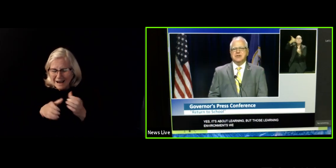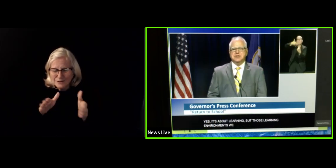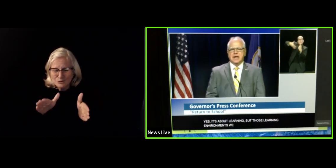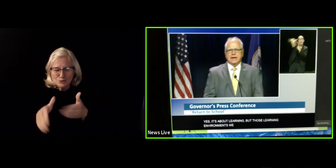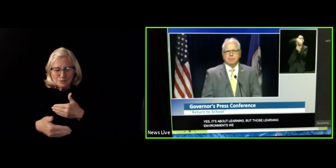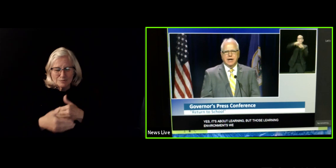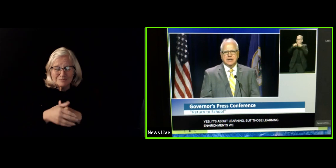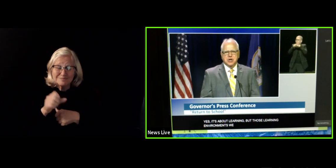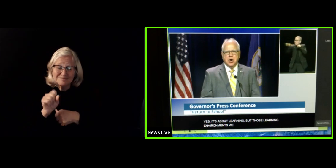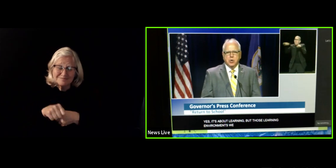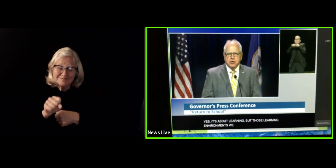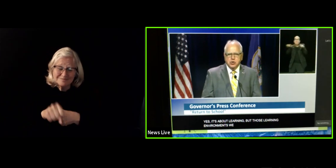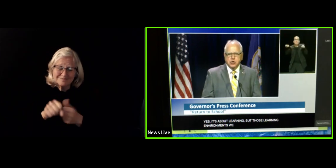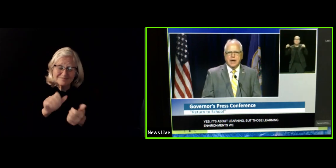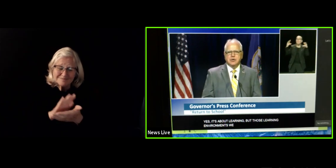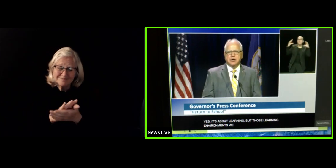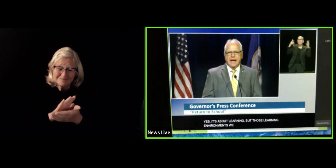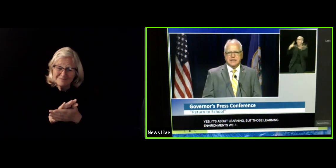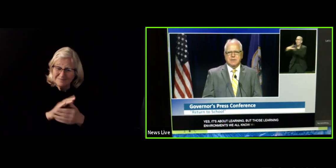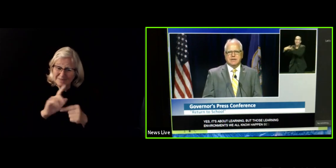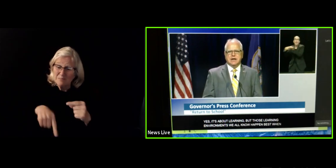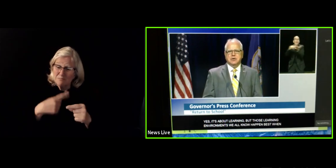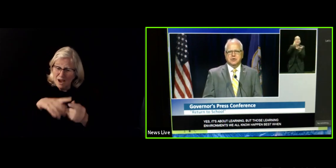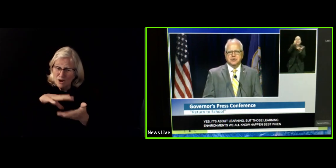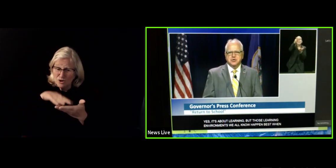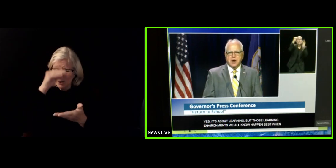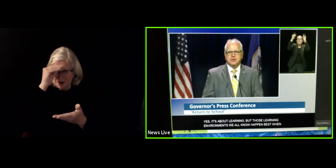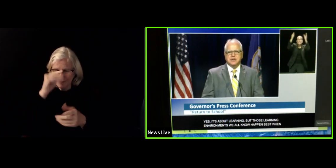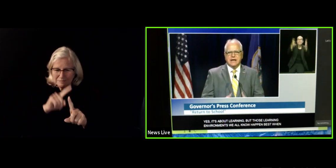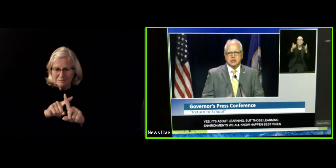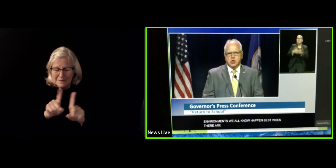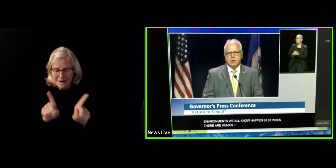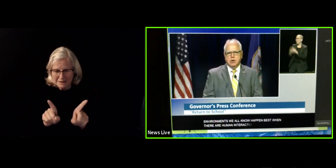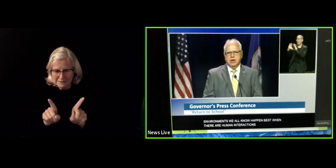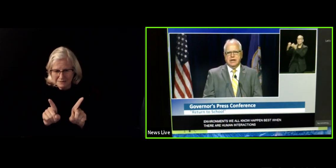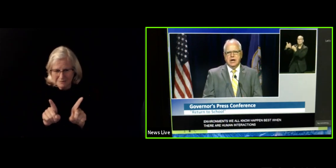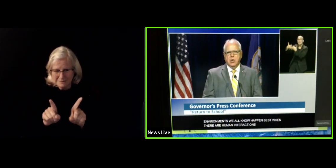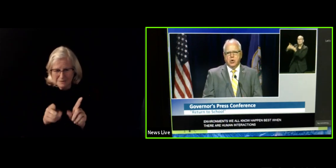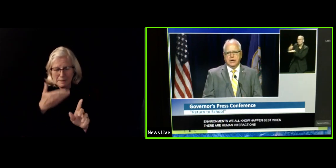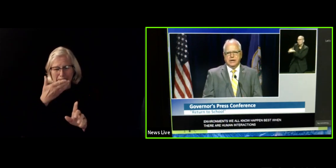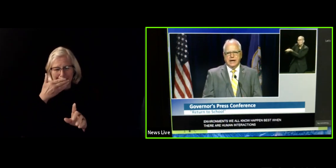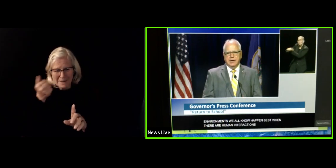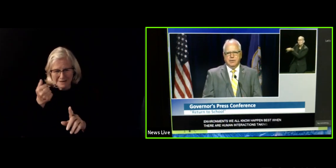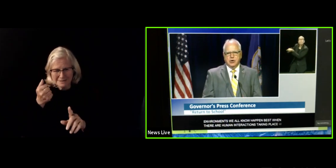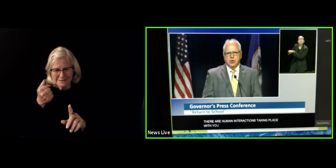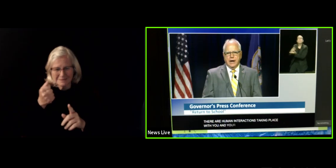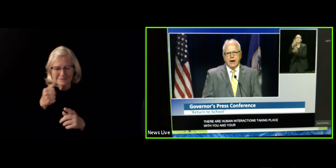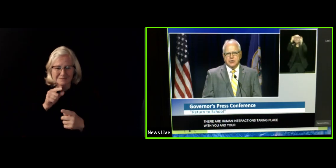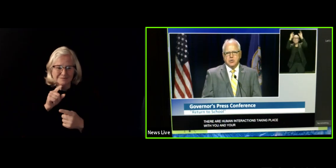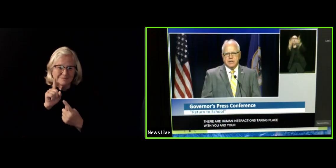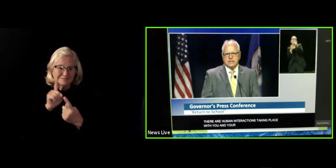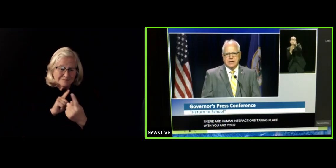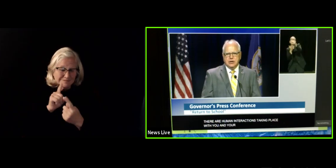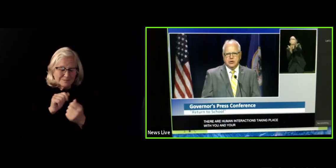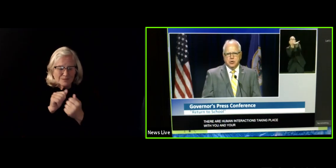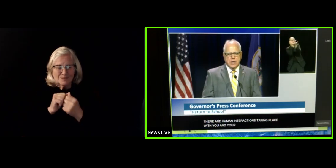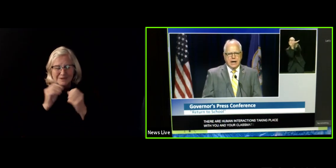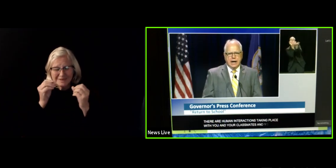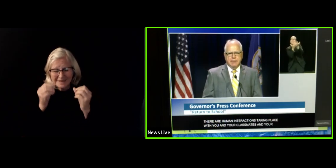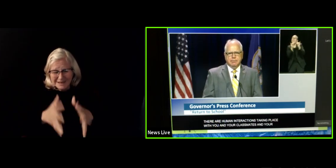interactions taking place with you and your classmates and your instructors in that school community working together for you. And I also want to say to